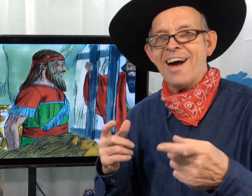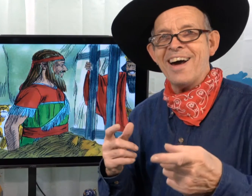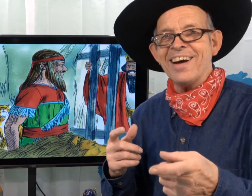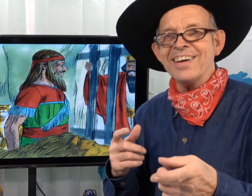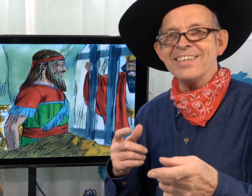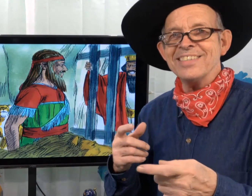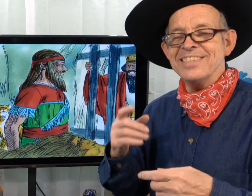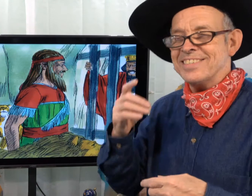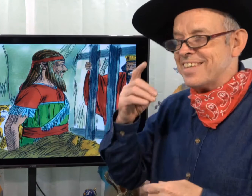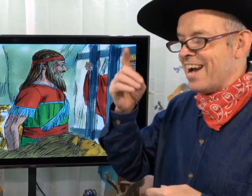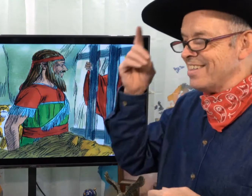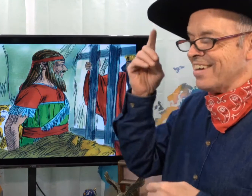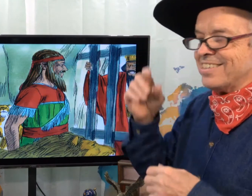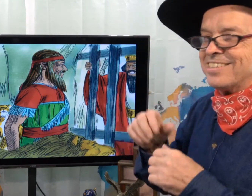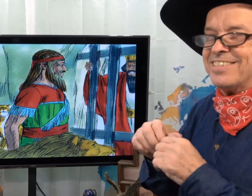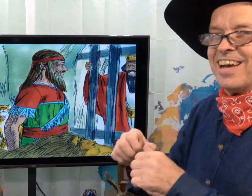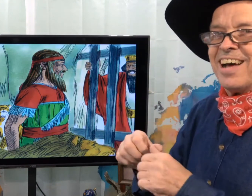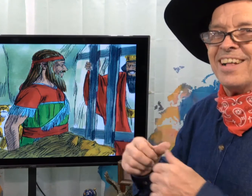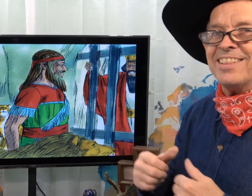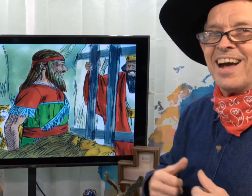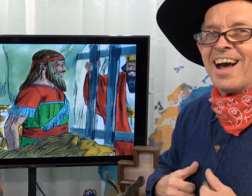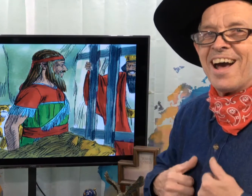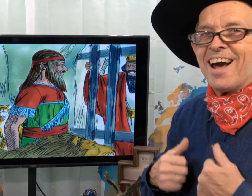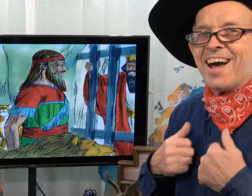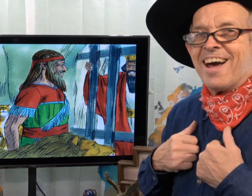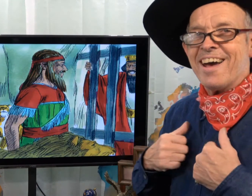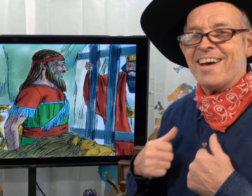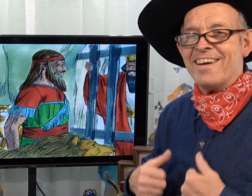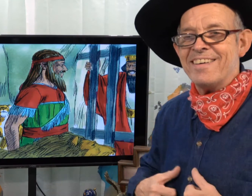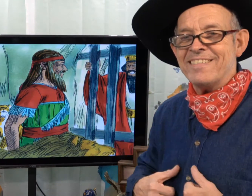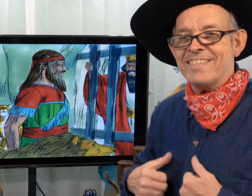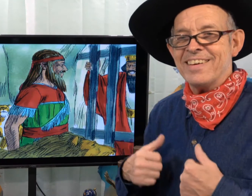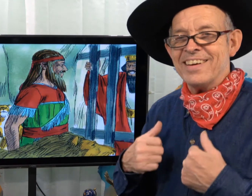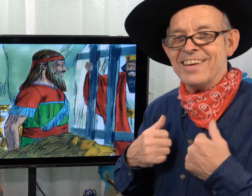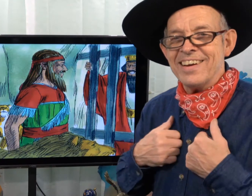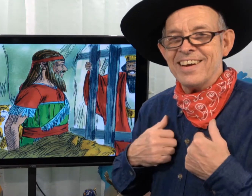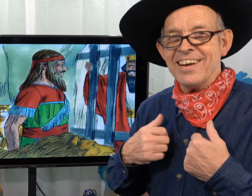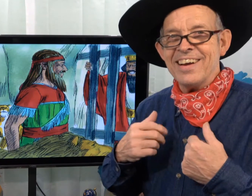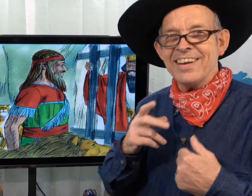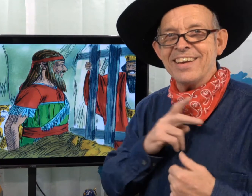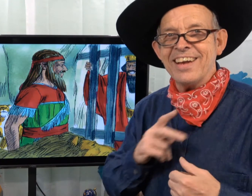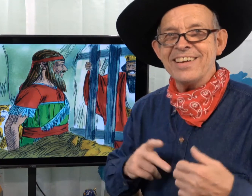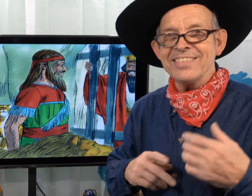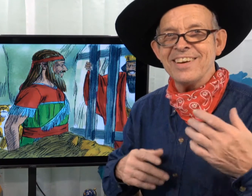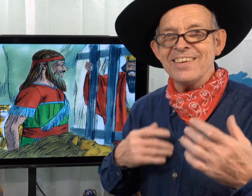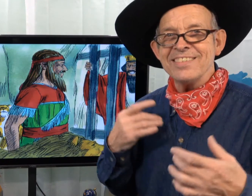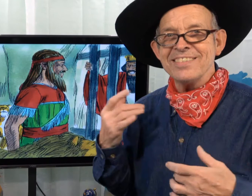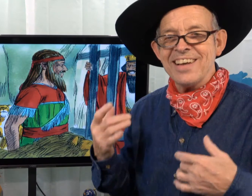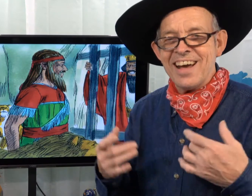Spy, day of your life. King